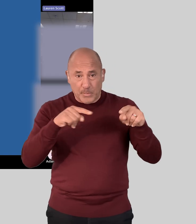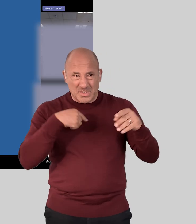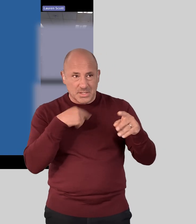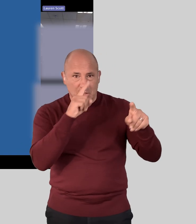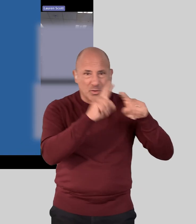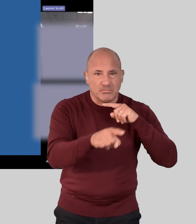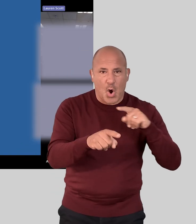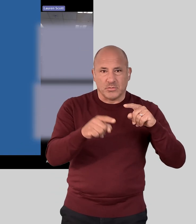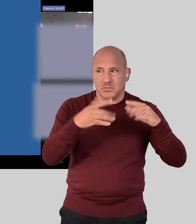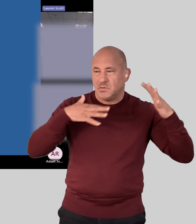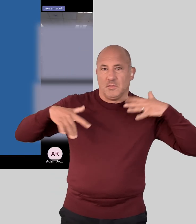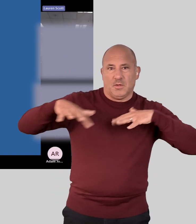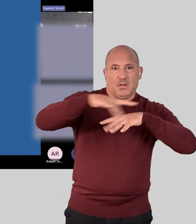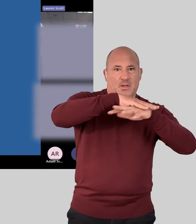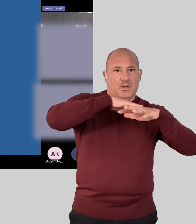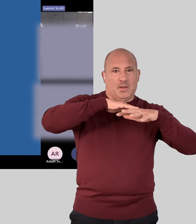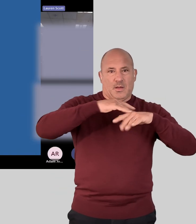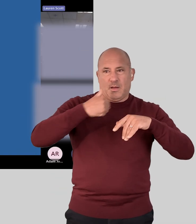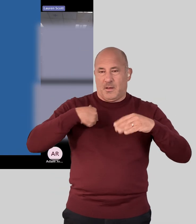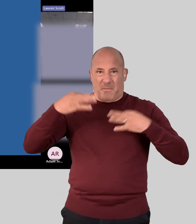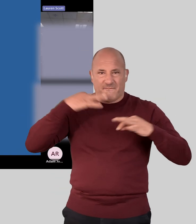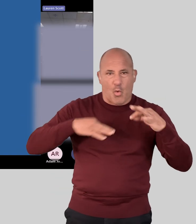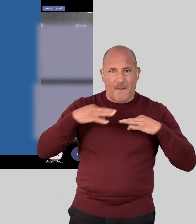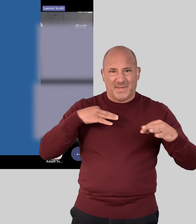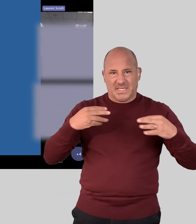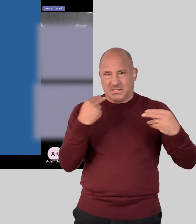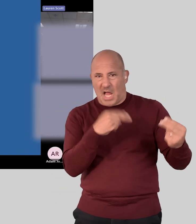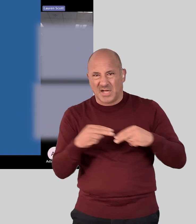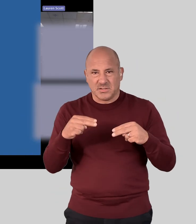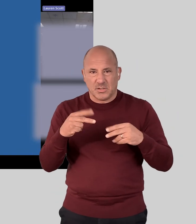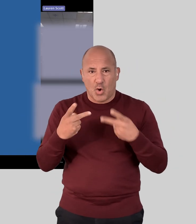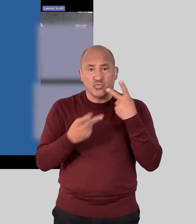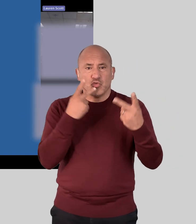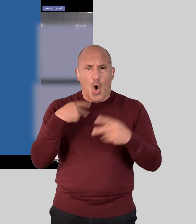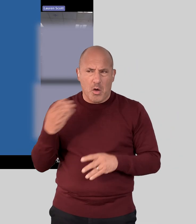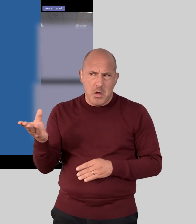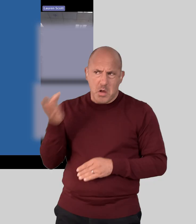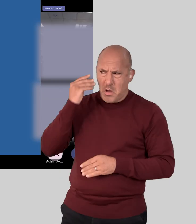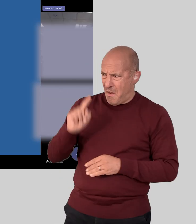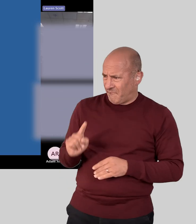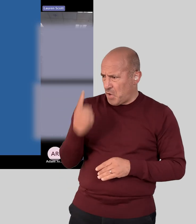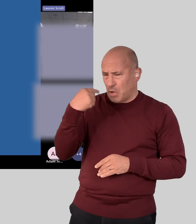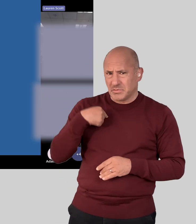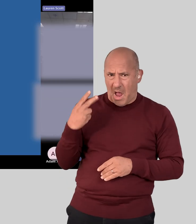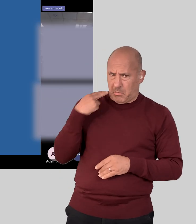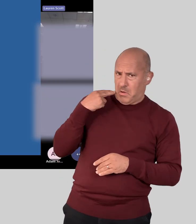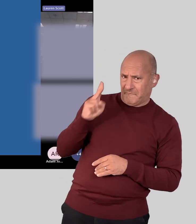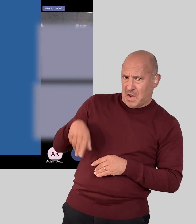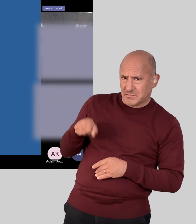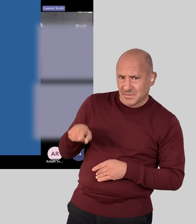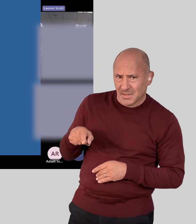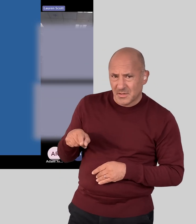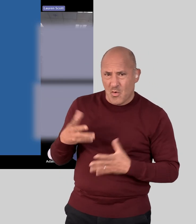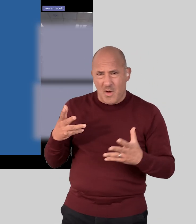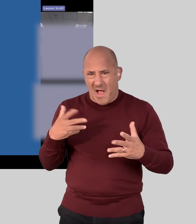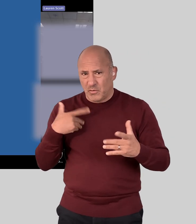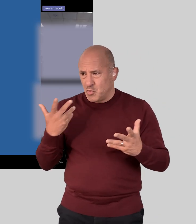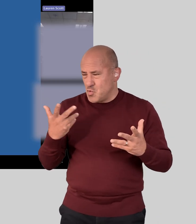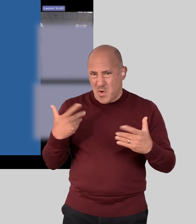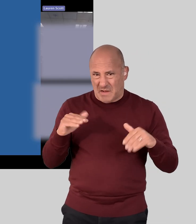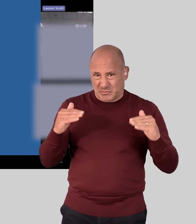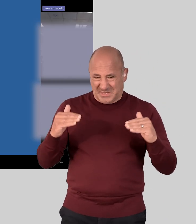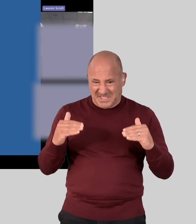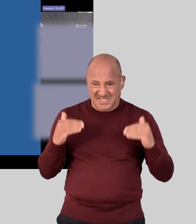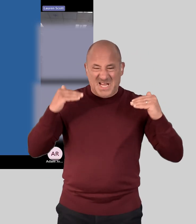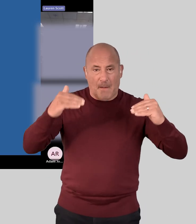responsiveness to the music, those around you. Again, you're performing, hearing a song that you might have never heard before,